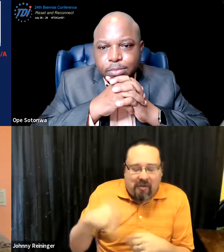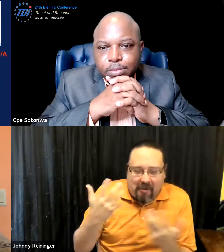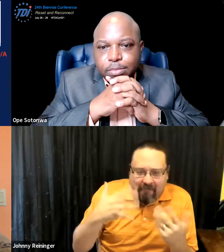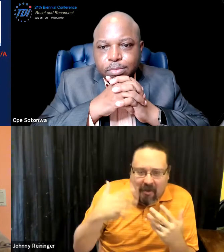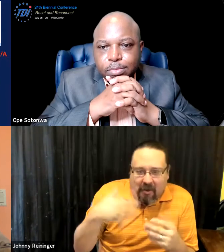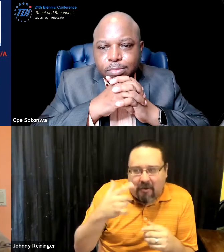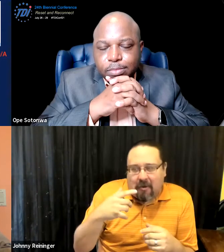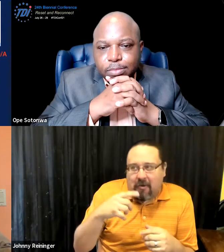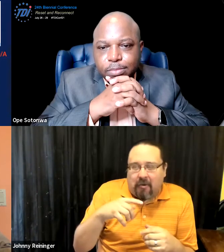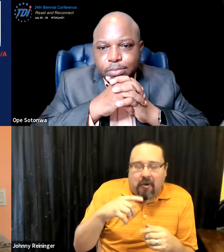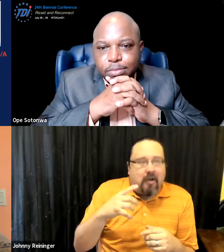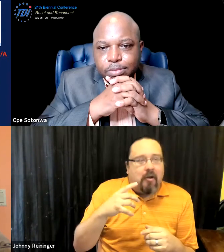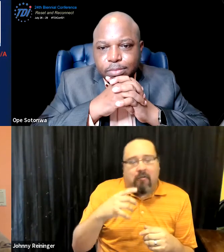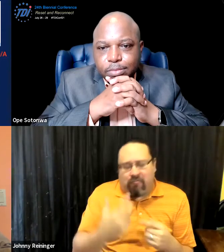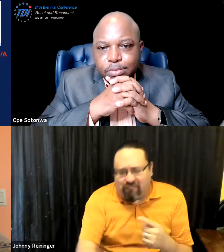money. So